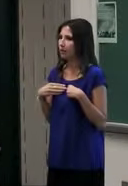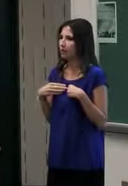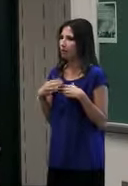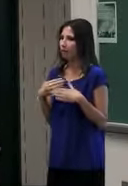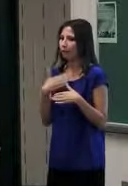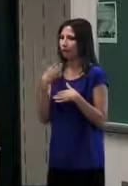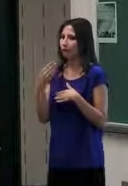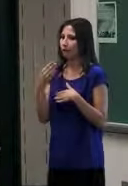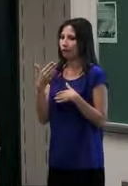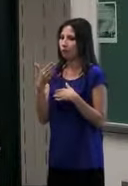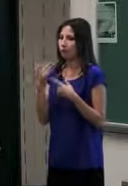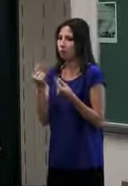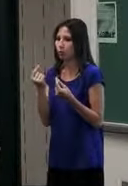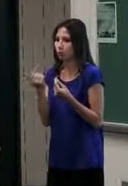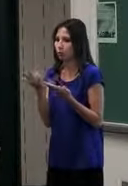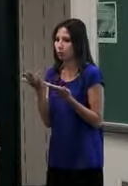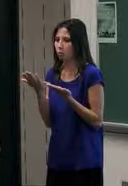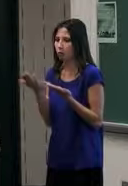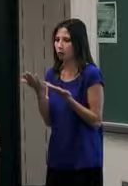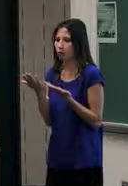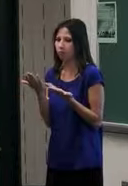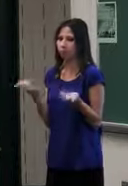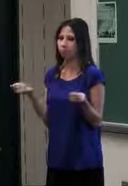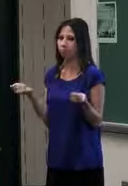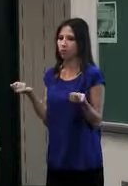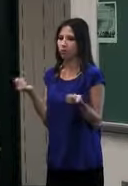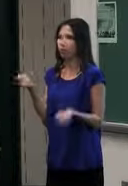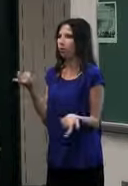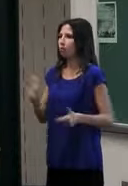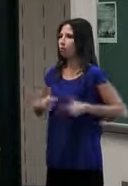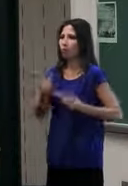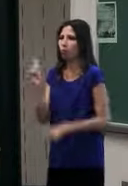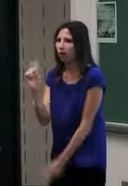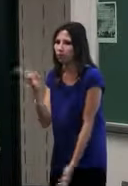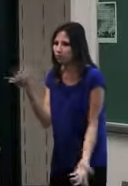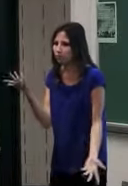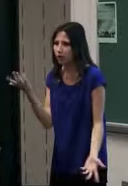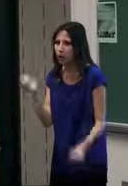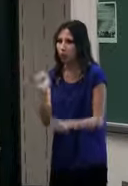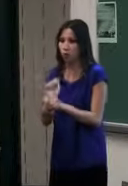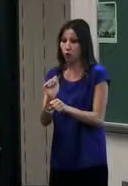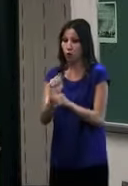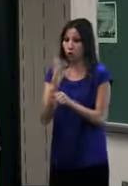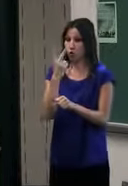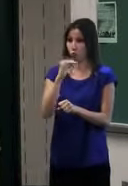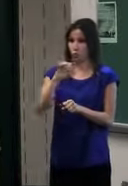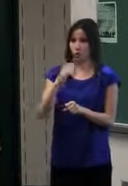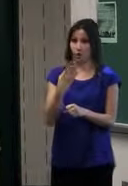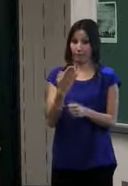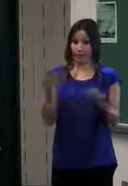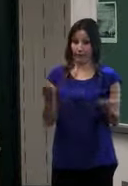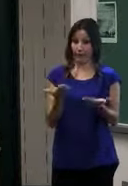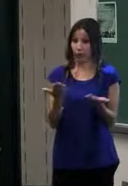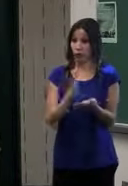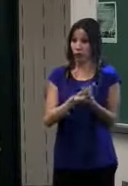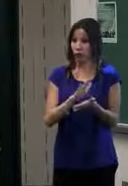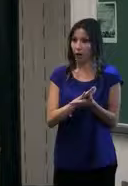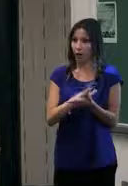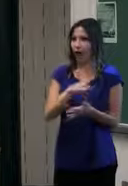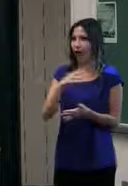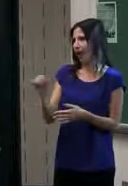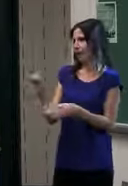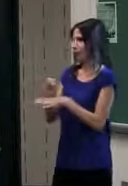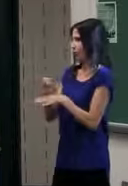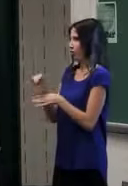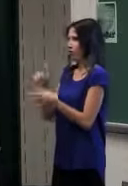next step was, where am I going to be living? Because I was working 2 jobs on campus as well as doing my internship